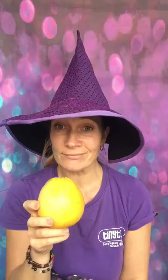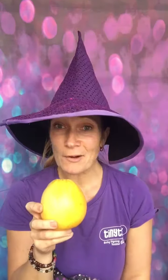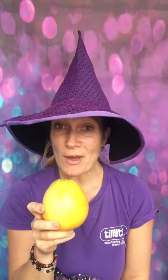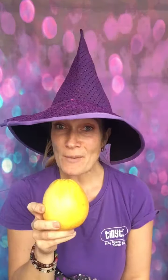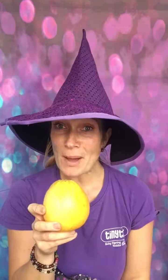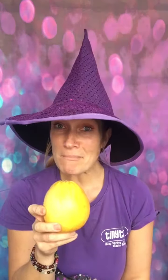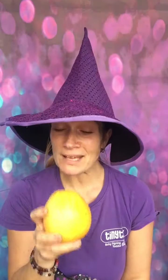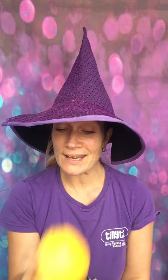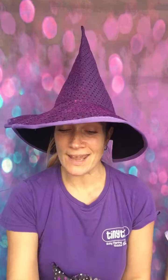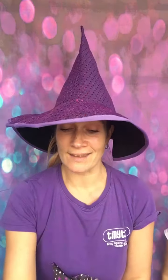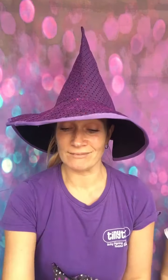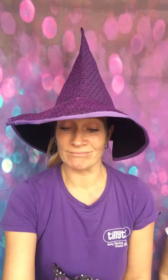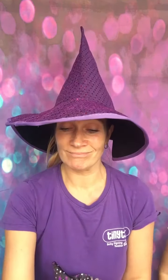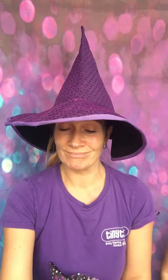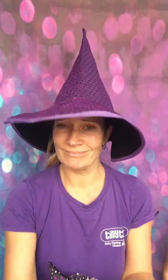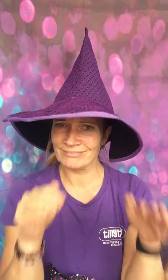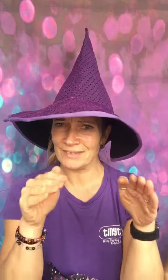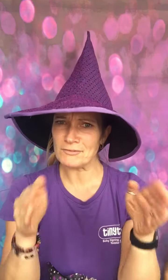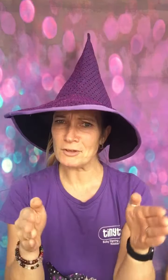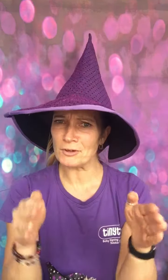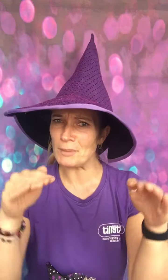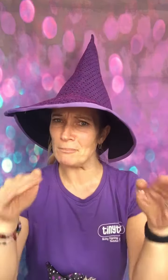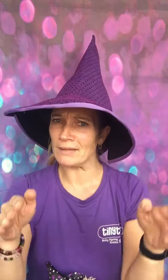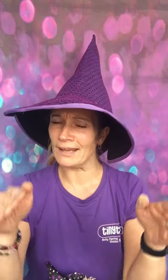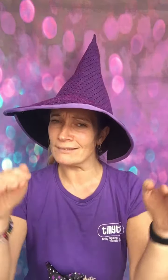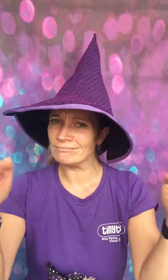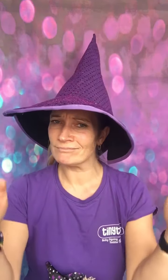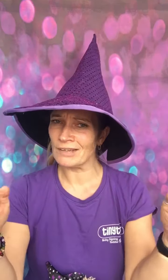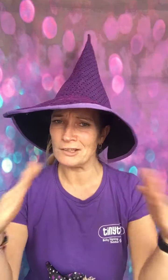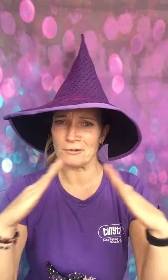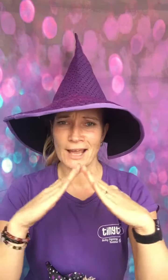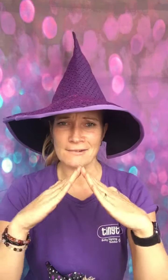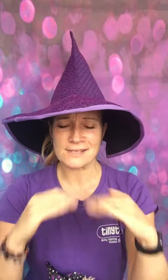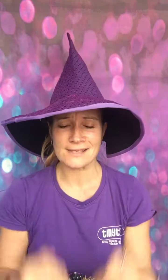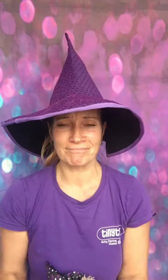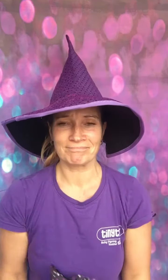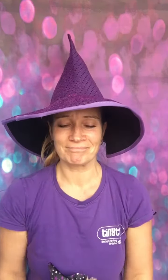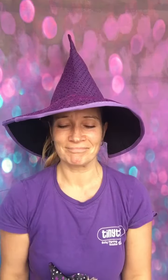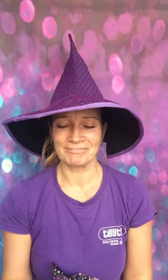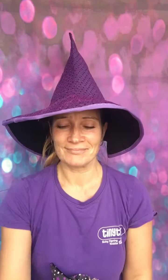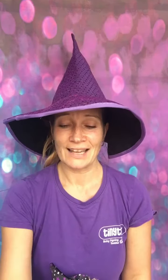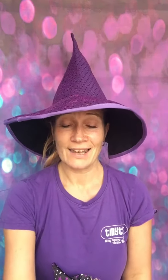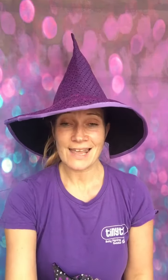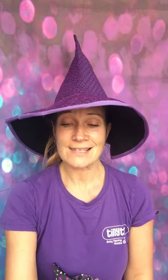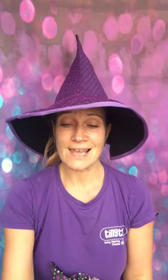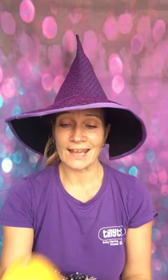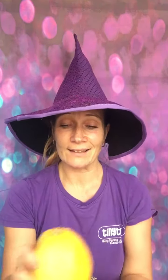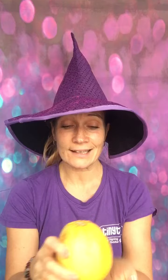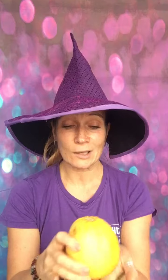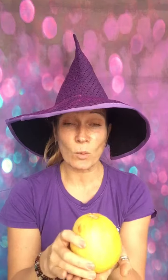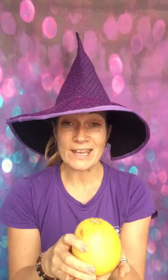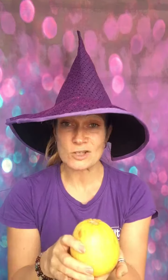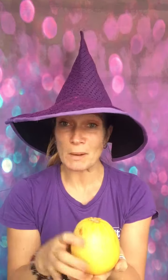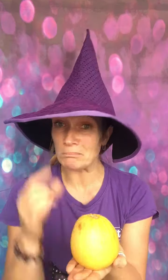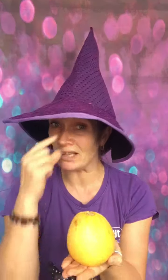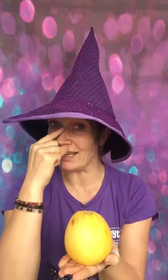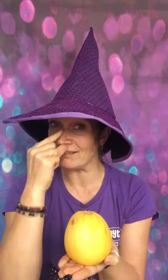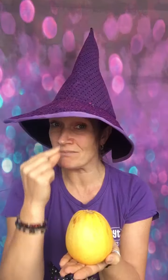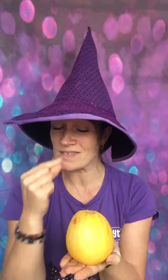with a pumpkin in. Have you got a pumpkin at your house? Let's sing Little Witch Bumpkin sat